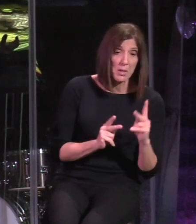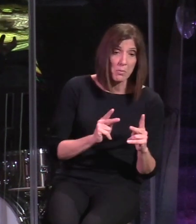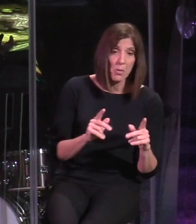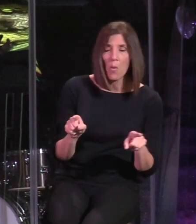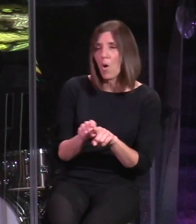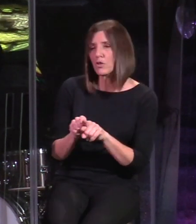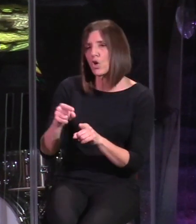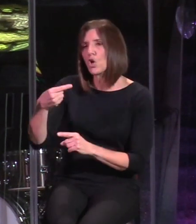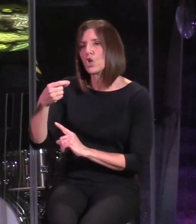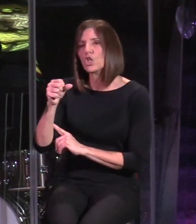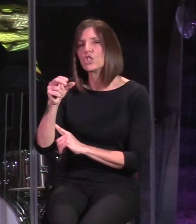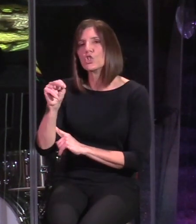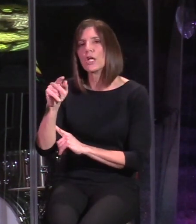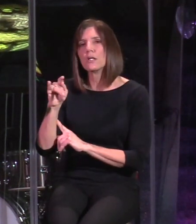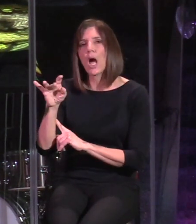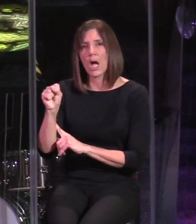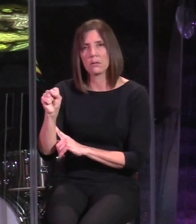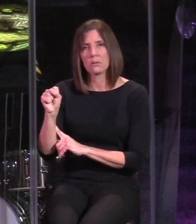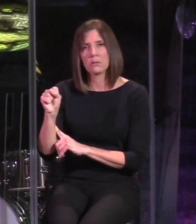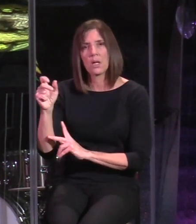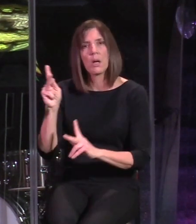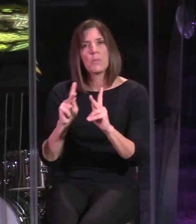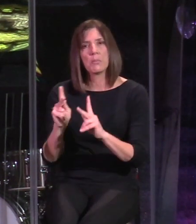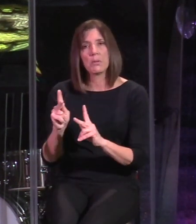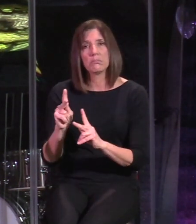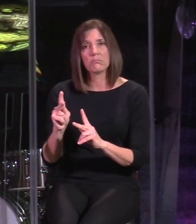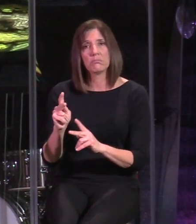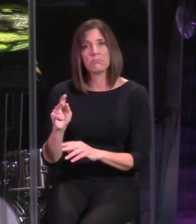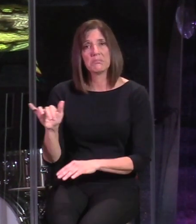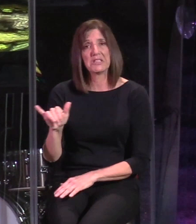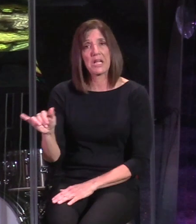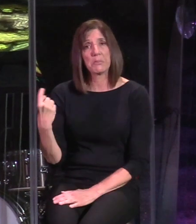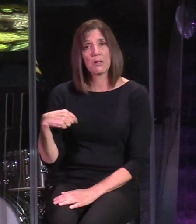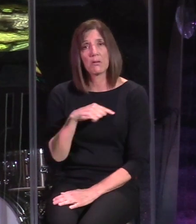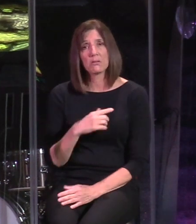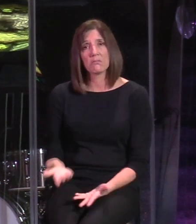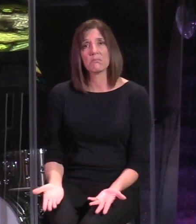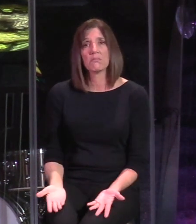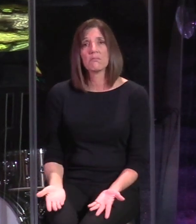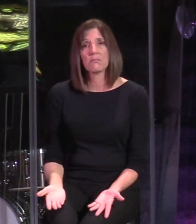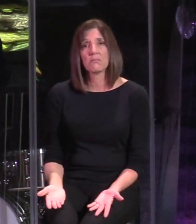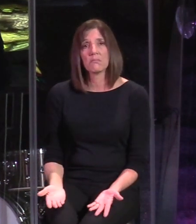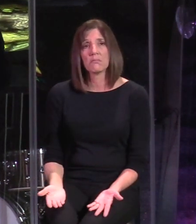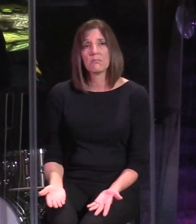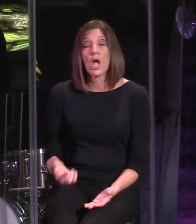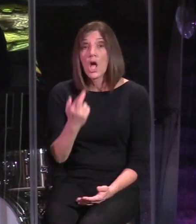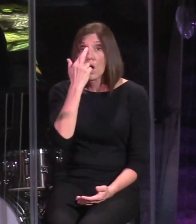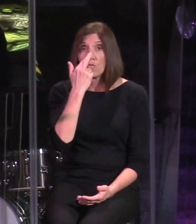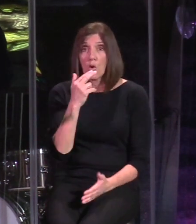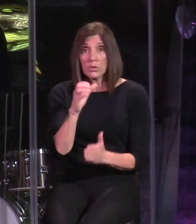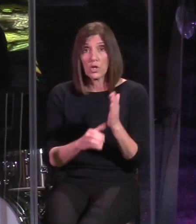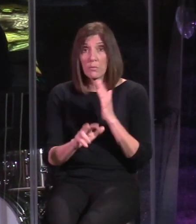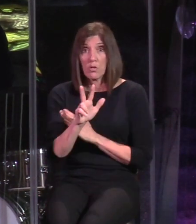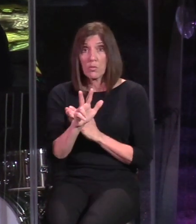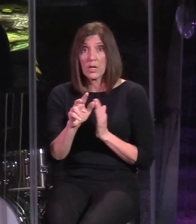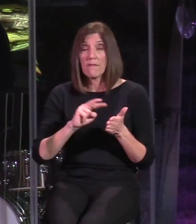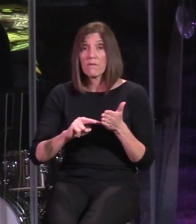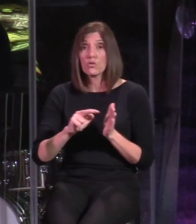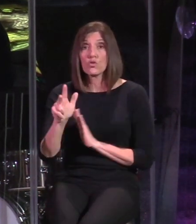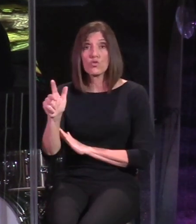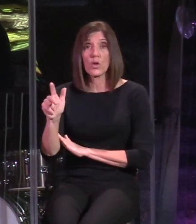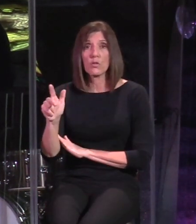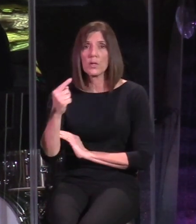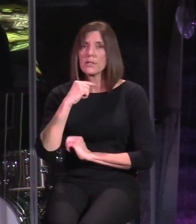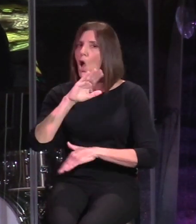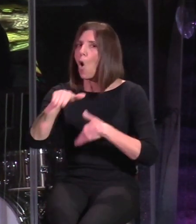nations, people like you and like me. And Paul even goes on to say in Romans 3:23, for all